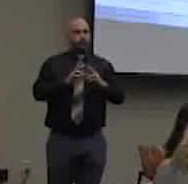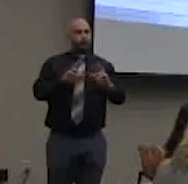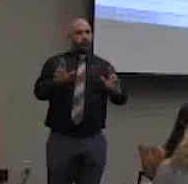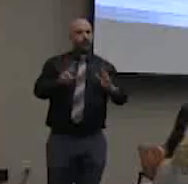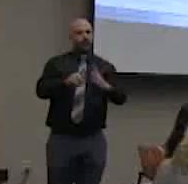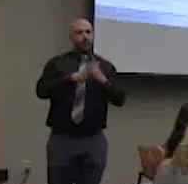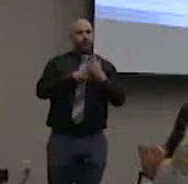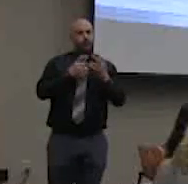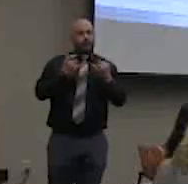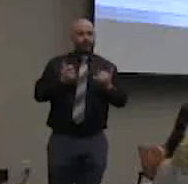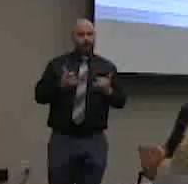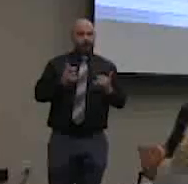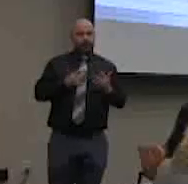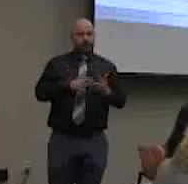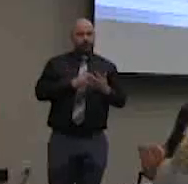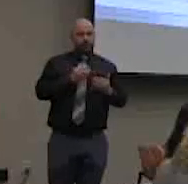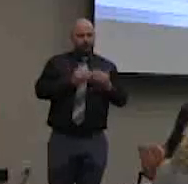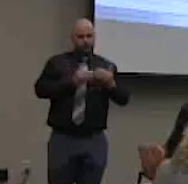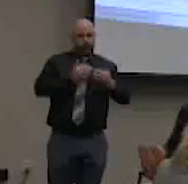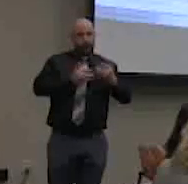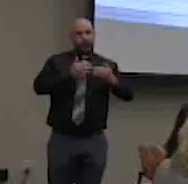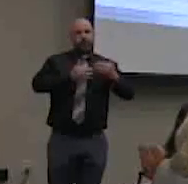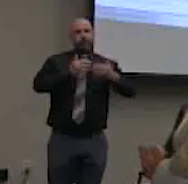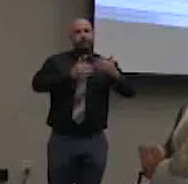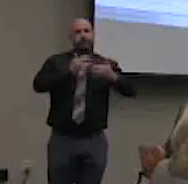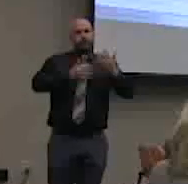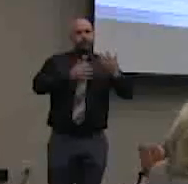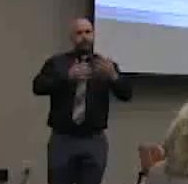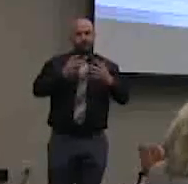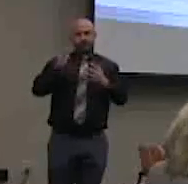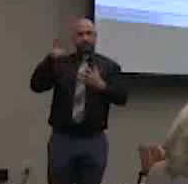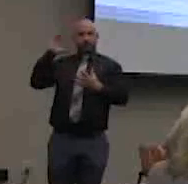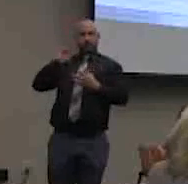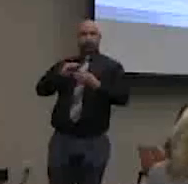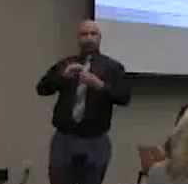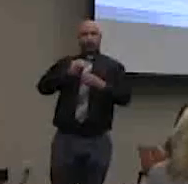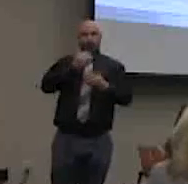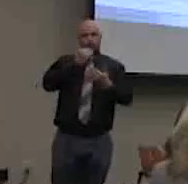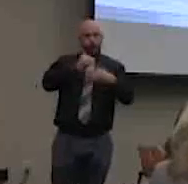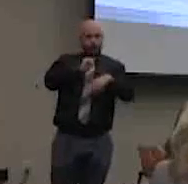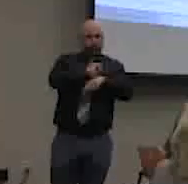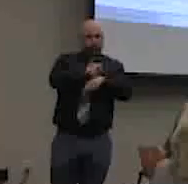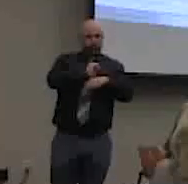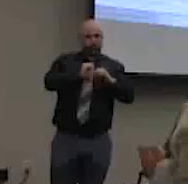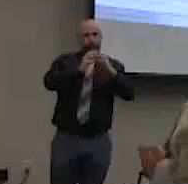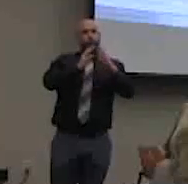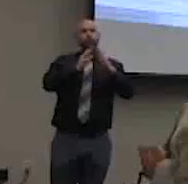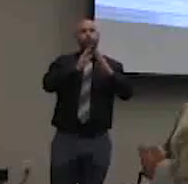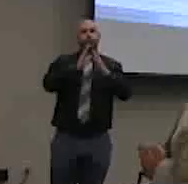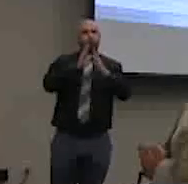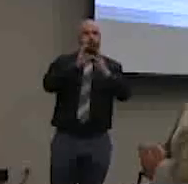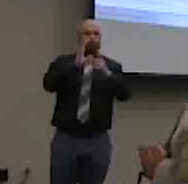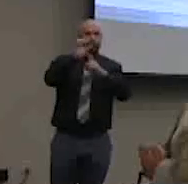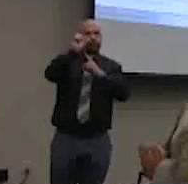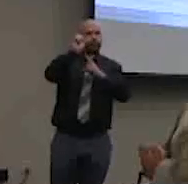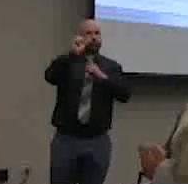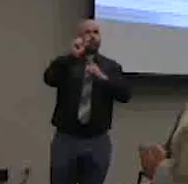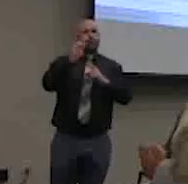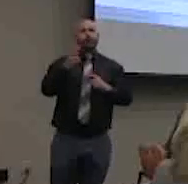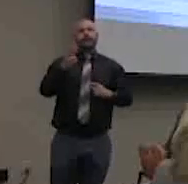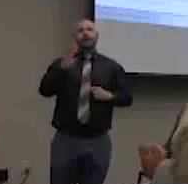is elevated of all the good work that's happening, I think it is a hub for parents, but it also becomes a hub